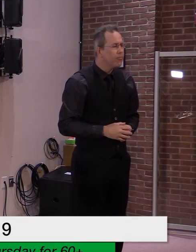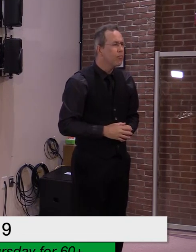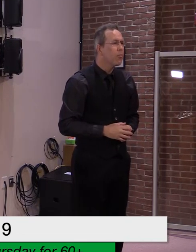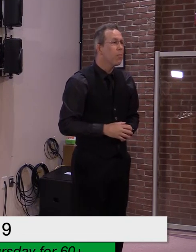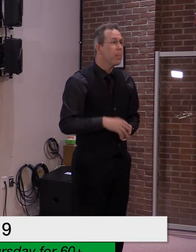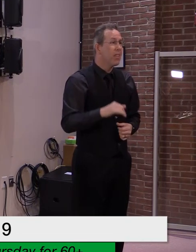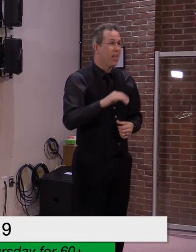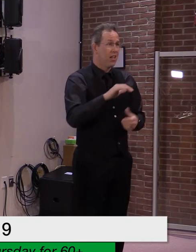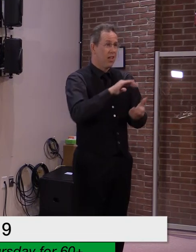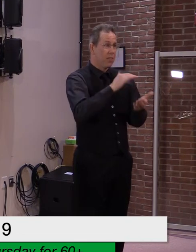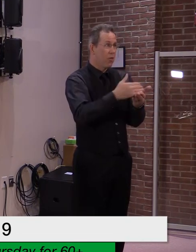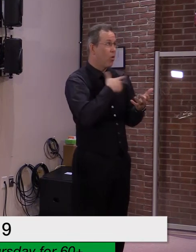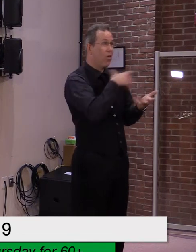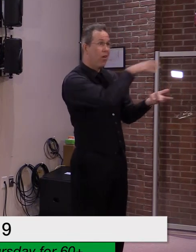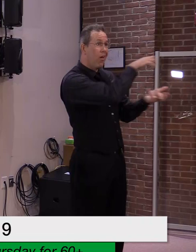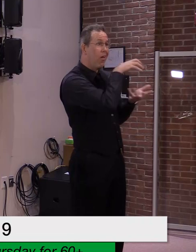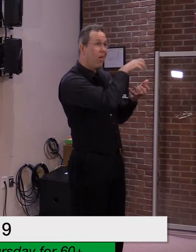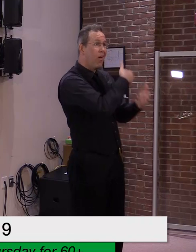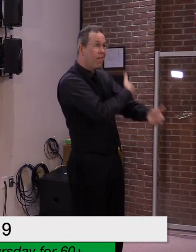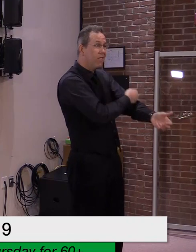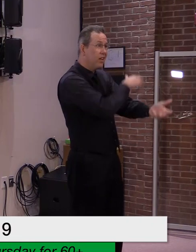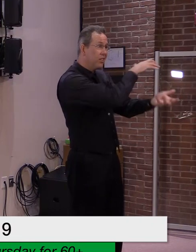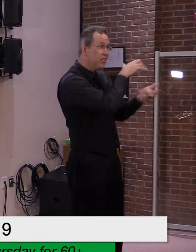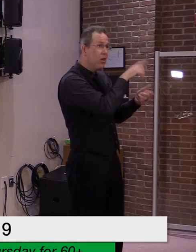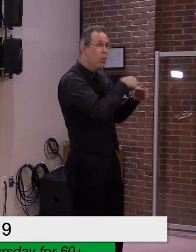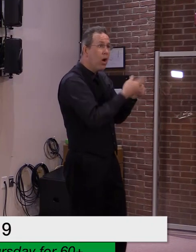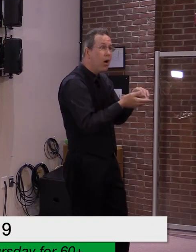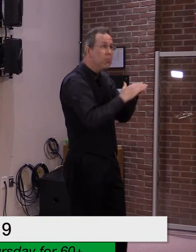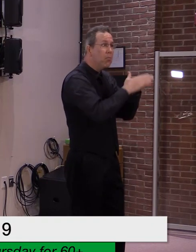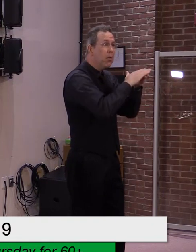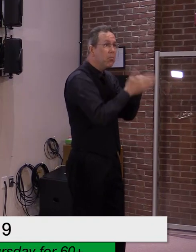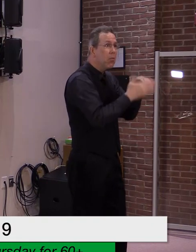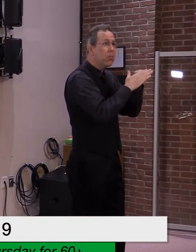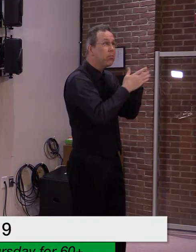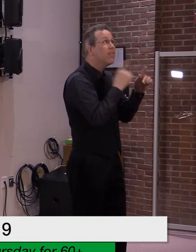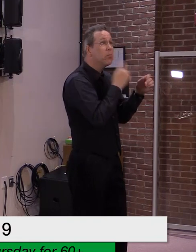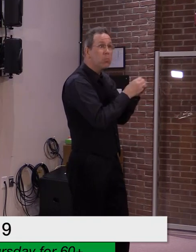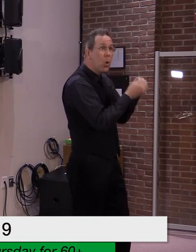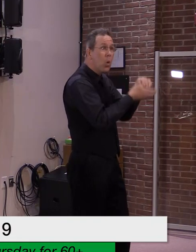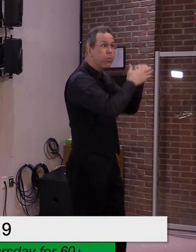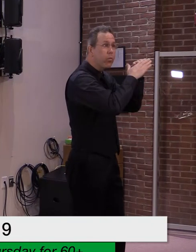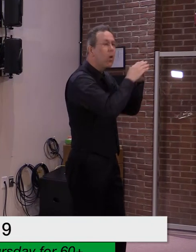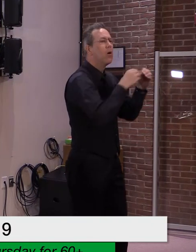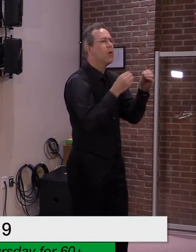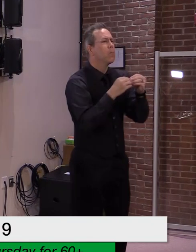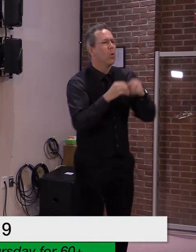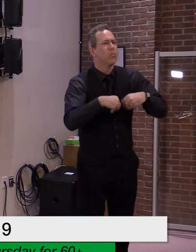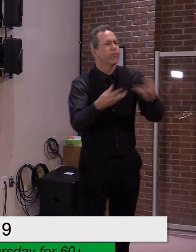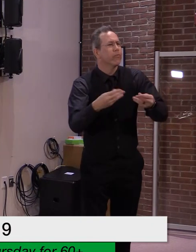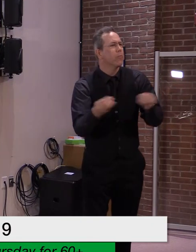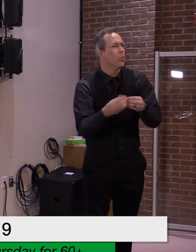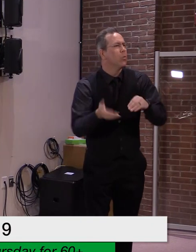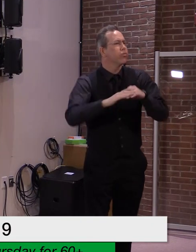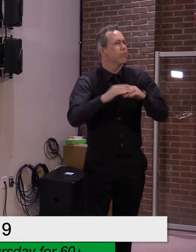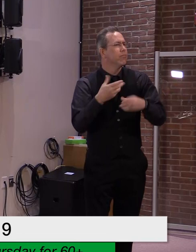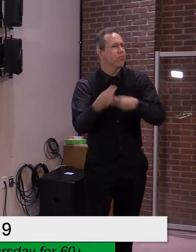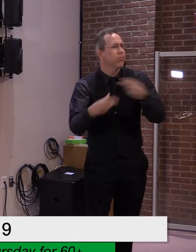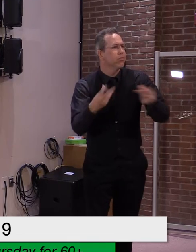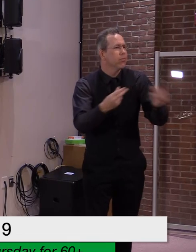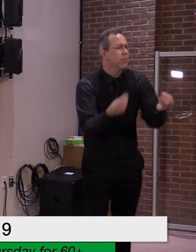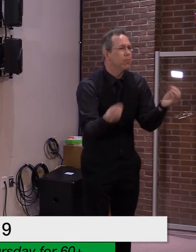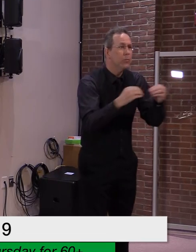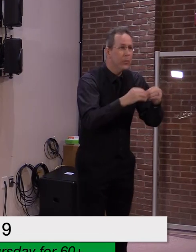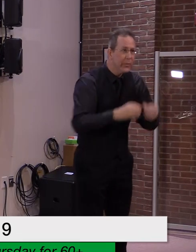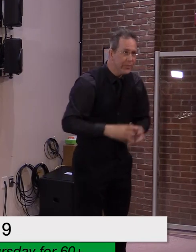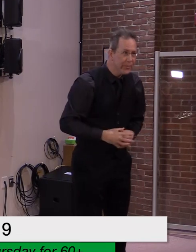federal government increases, we will continue to increase capacity to administer it, which includes